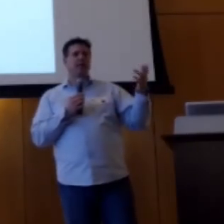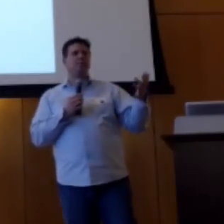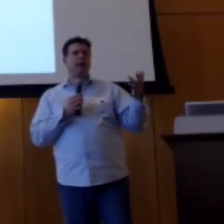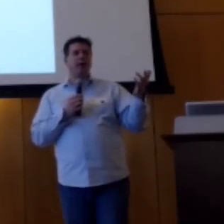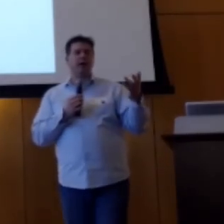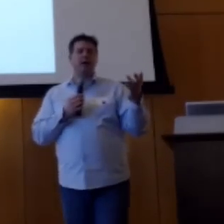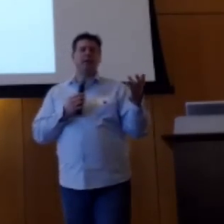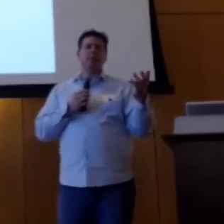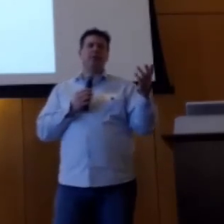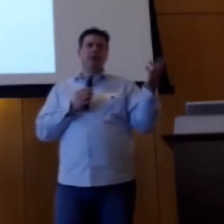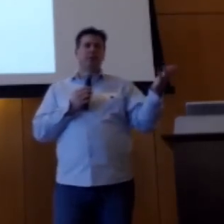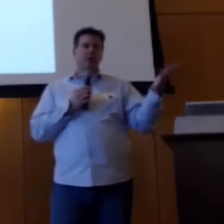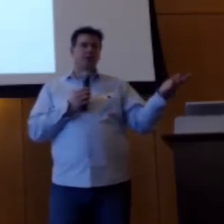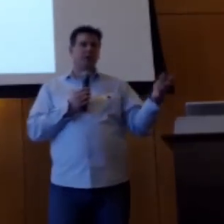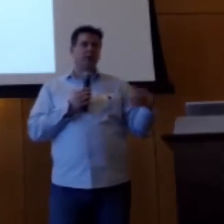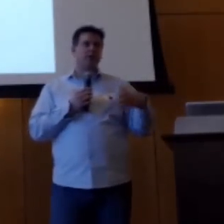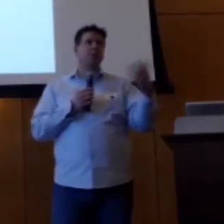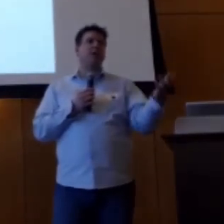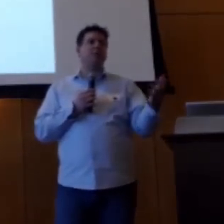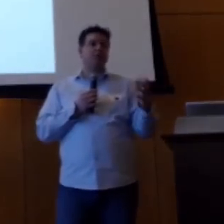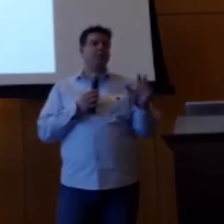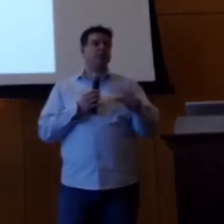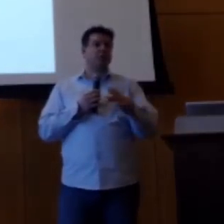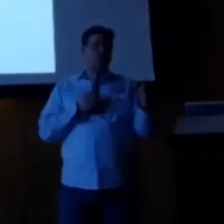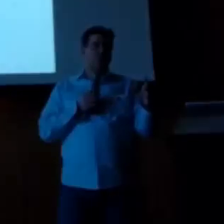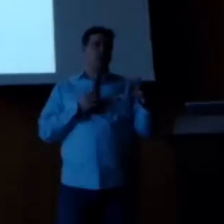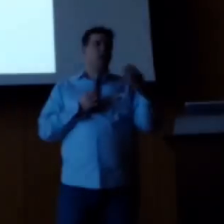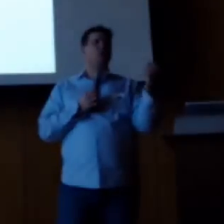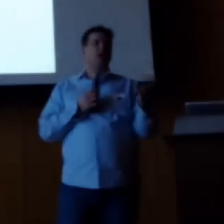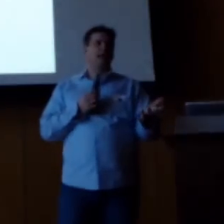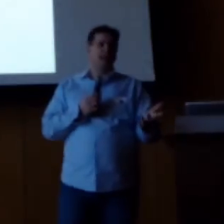did pay, Yebra, the original Yebra, did pay for the images to be created.